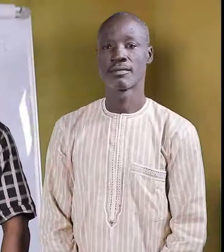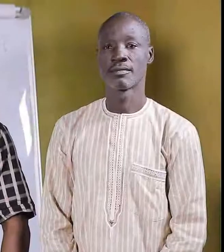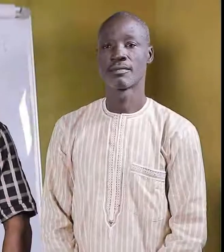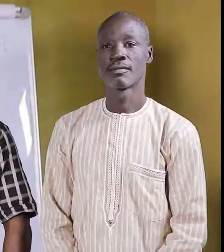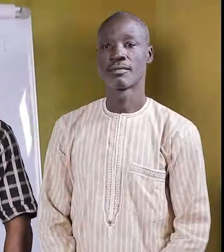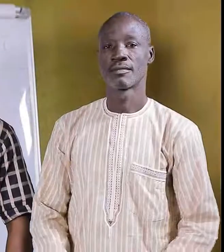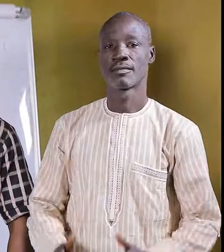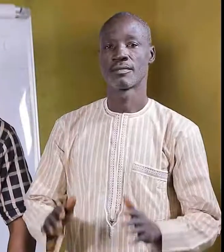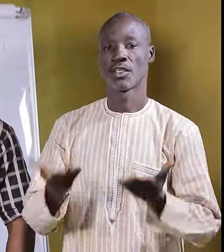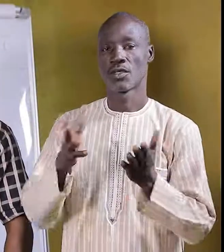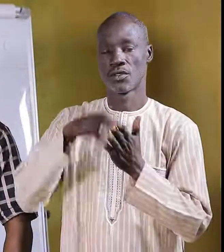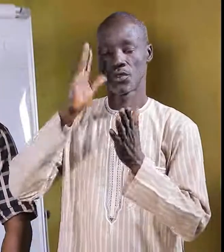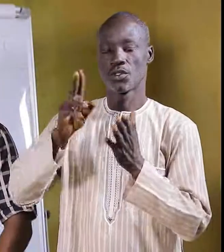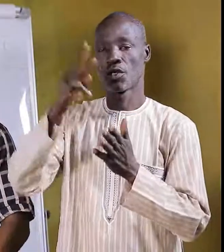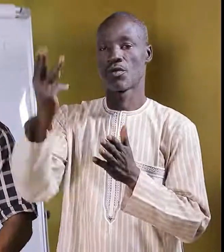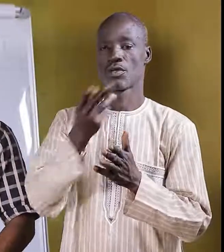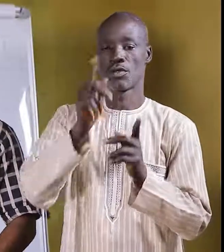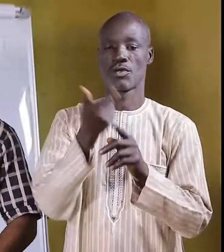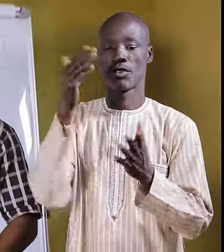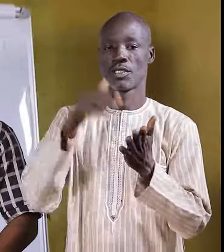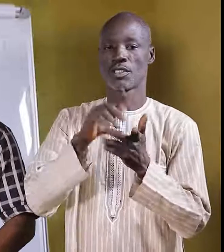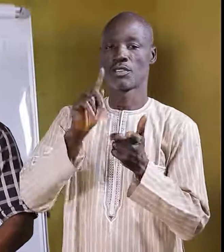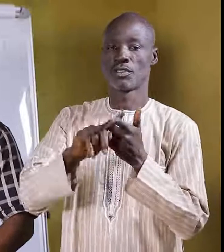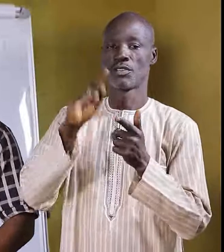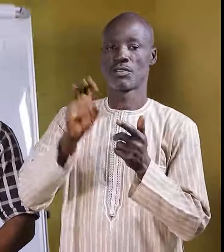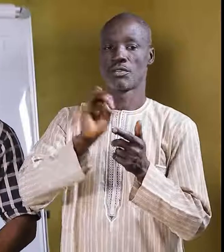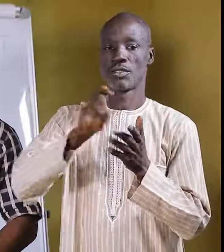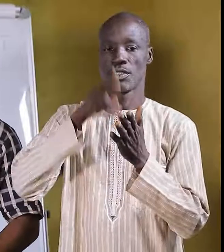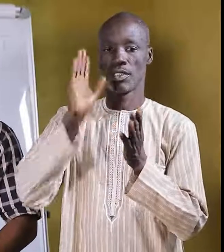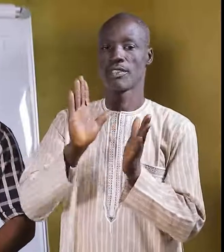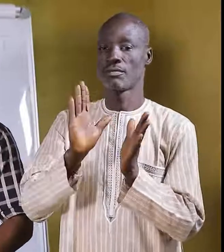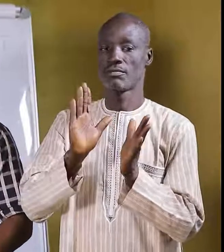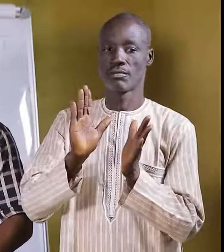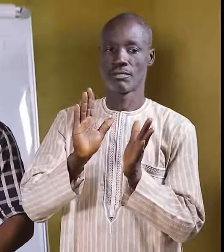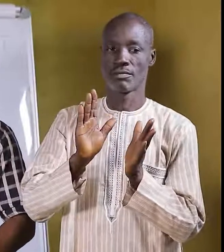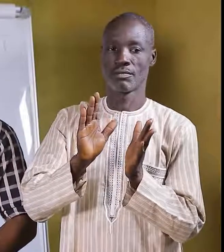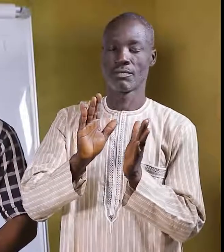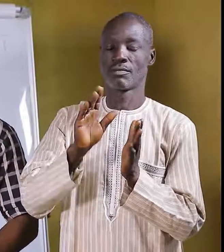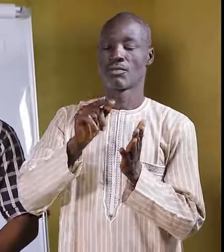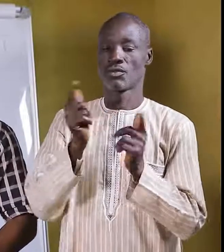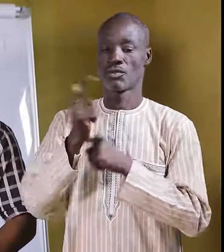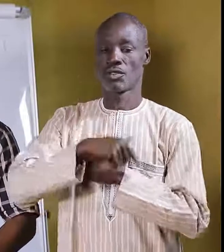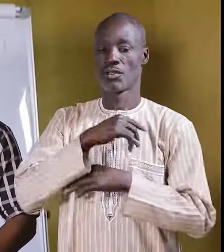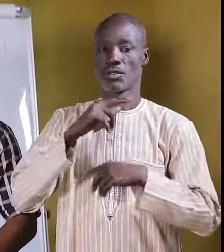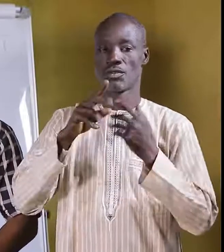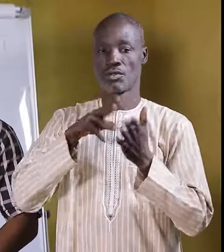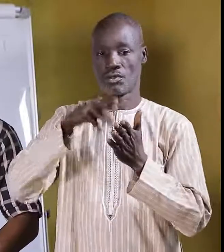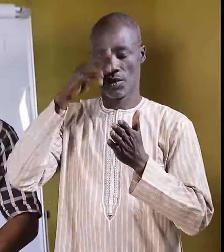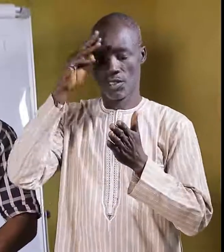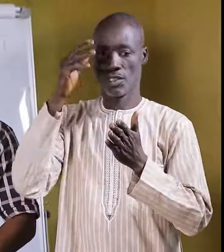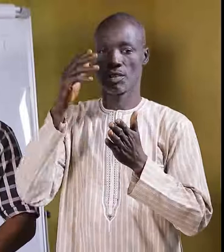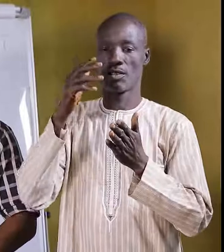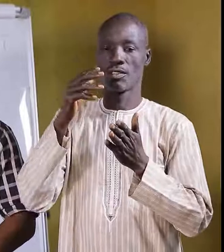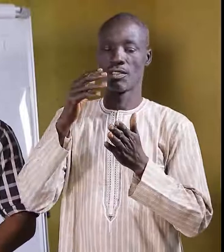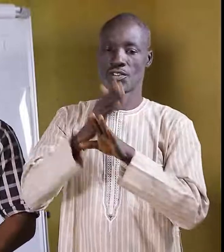Hello learners, you are welcome once again to e-learning segment. Today we are going to take on the